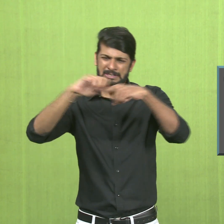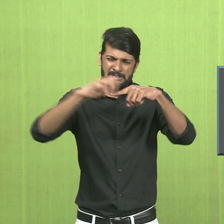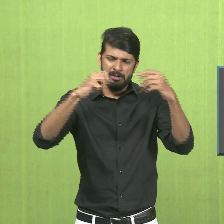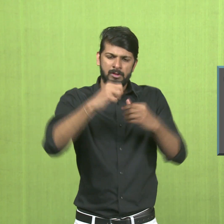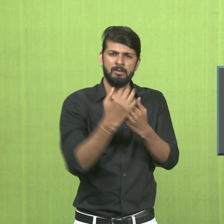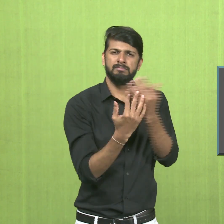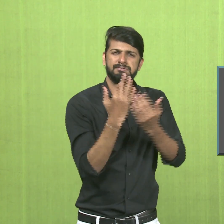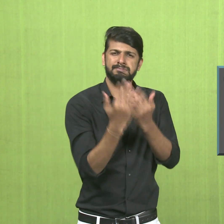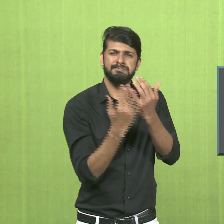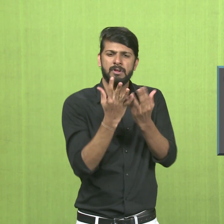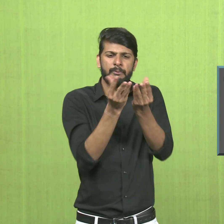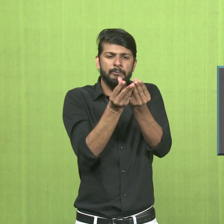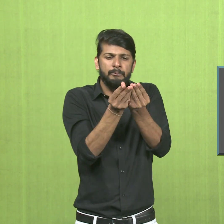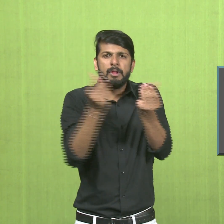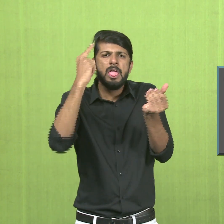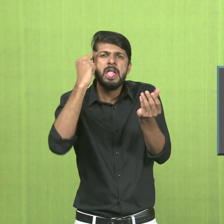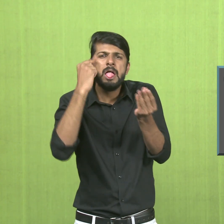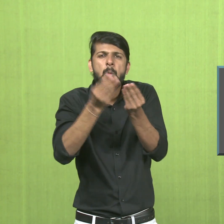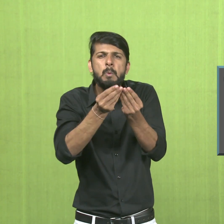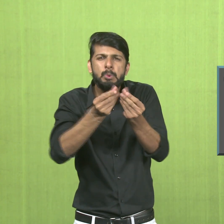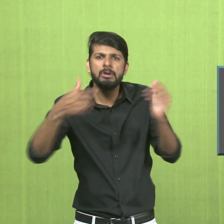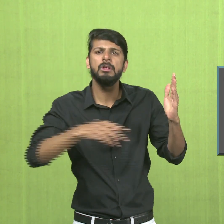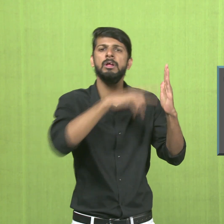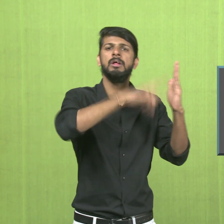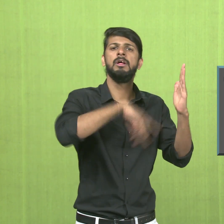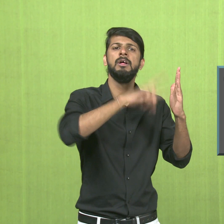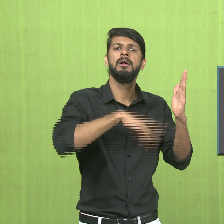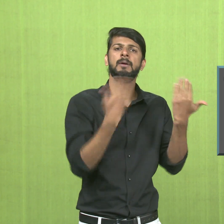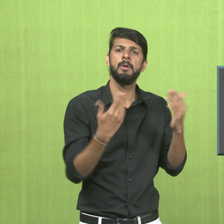and after burning the residue is used for black color.